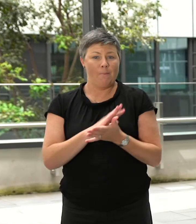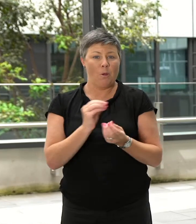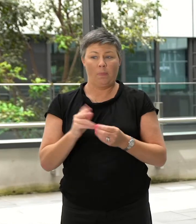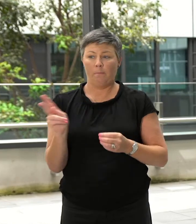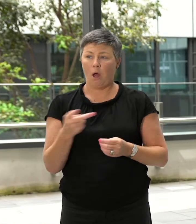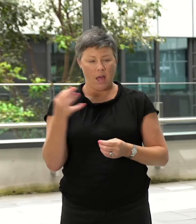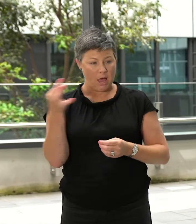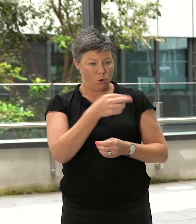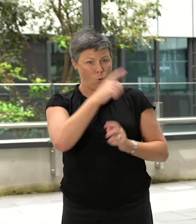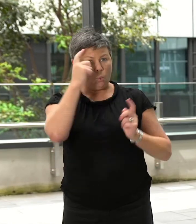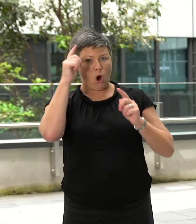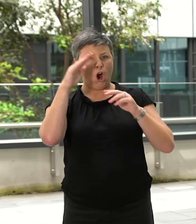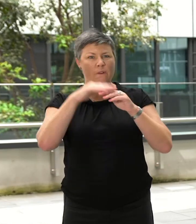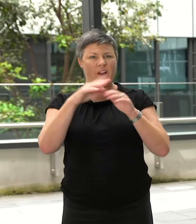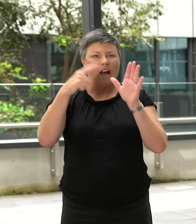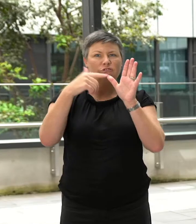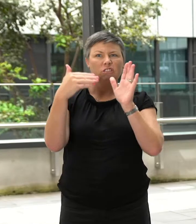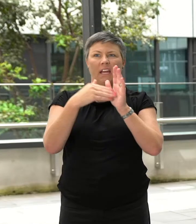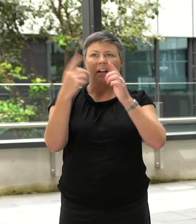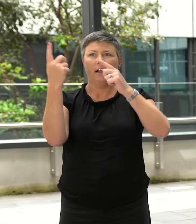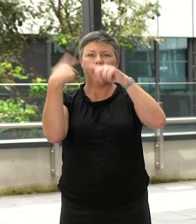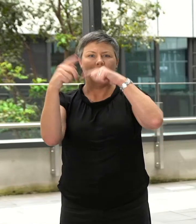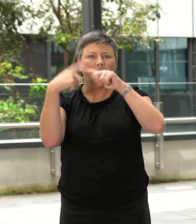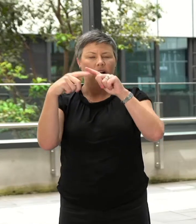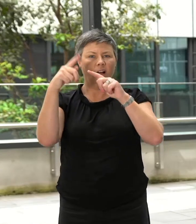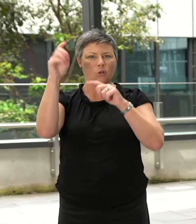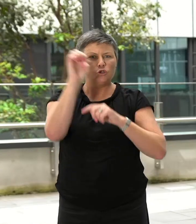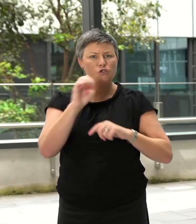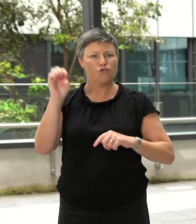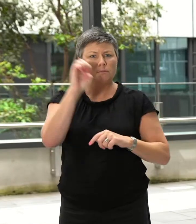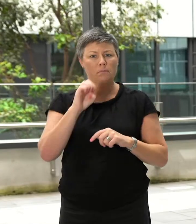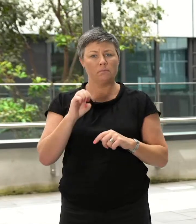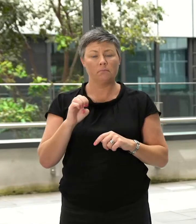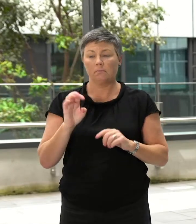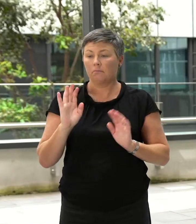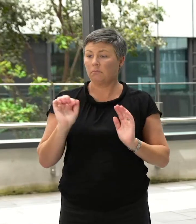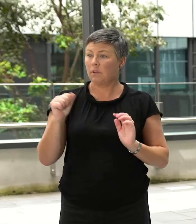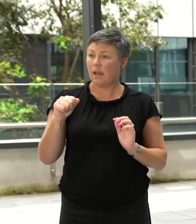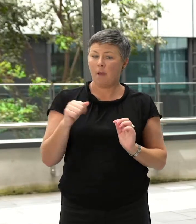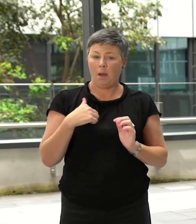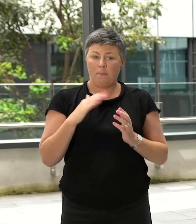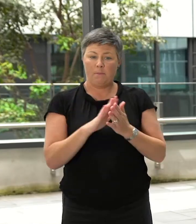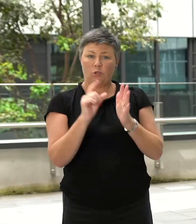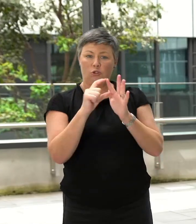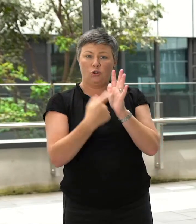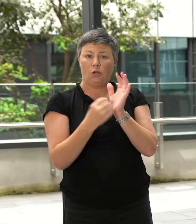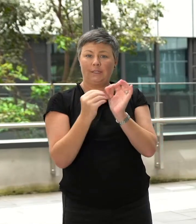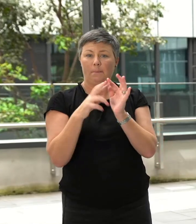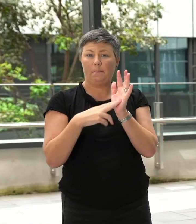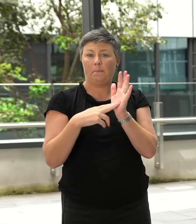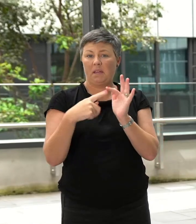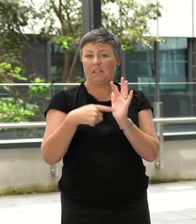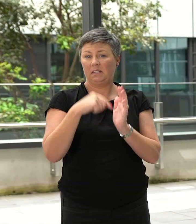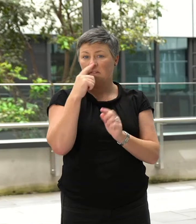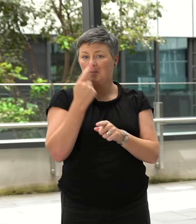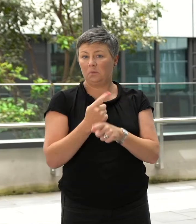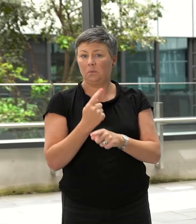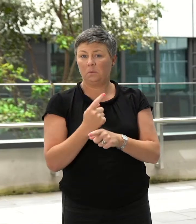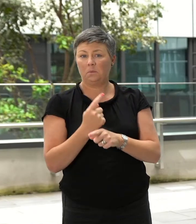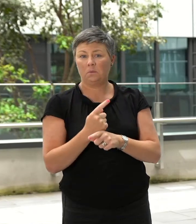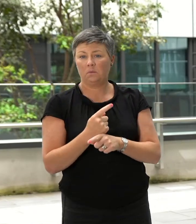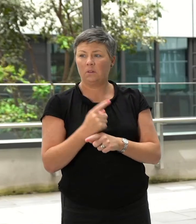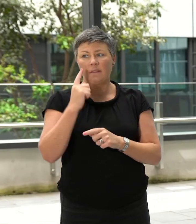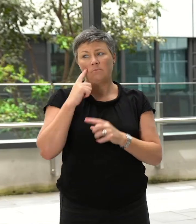I am, and if you want to ask any questions about those concerns, I'm happy for Dr. Bennett to speak specifically to those issues, because I think